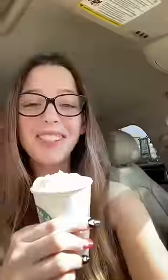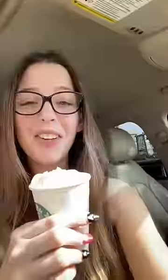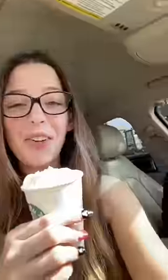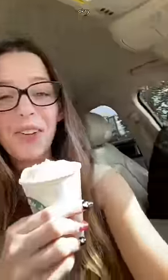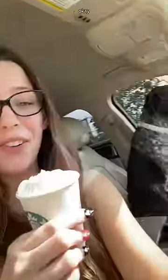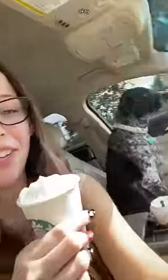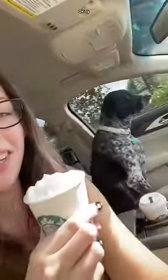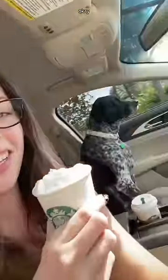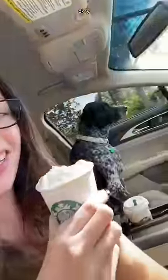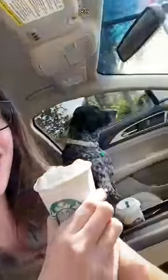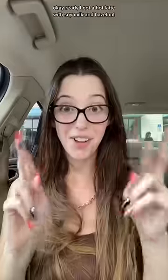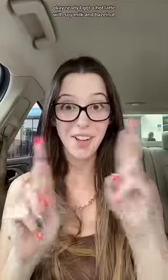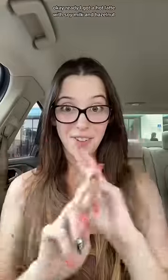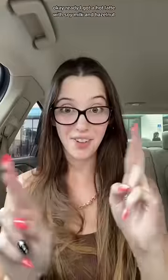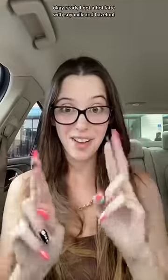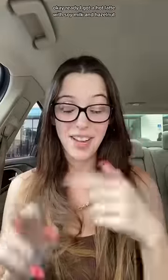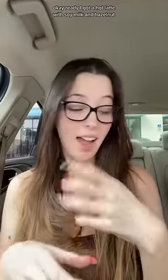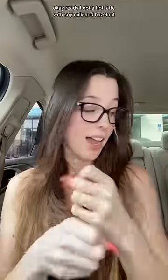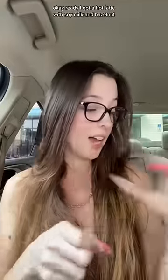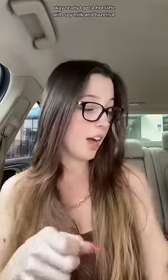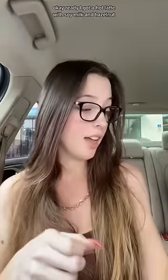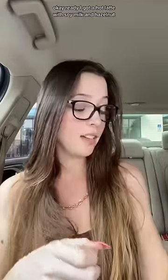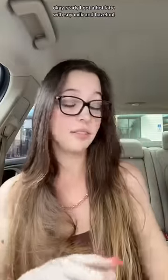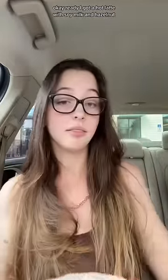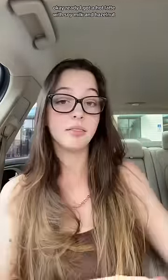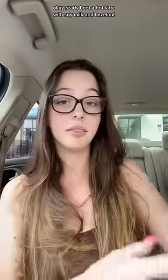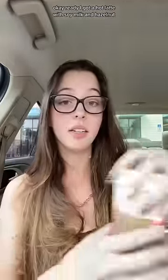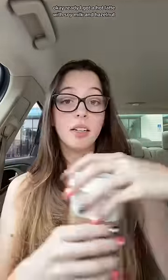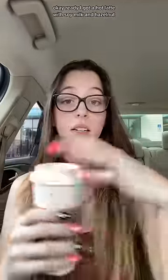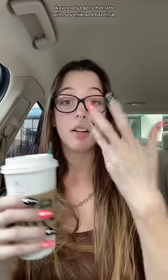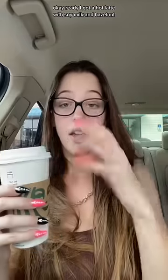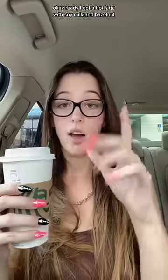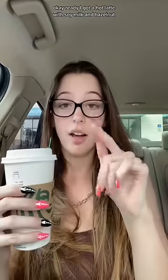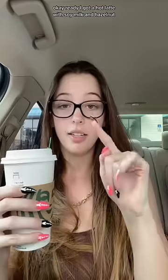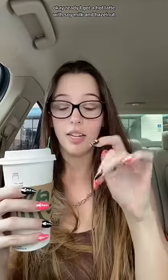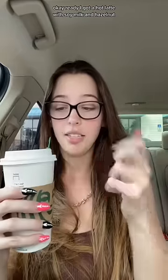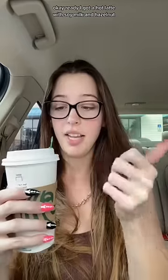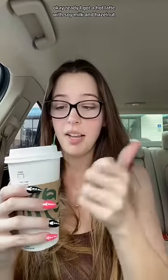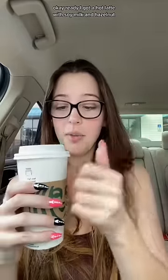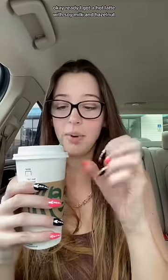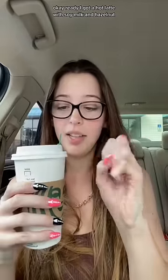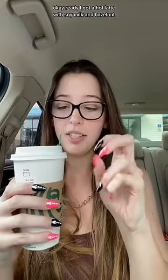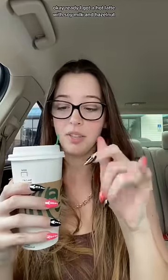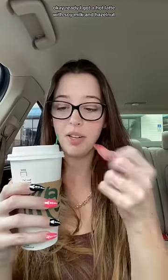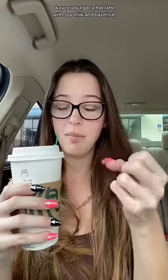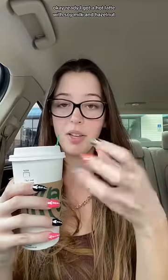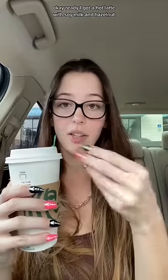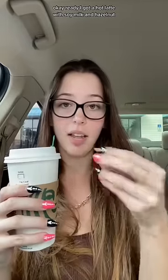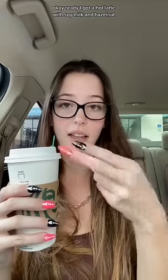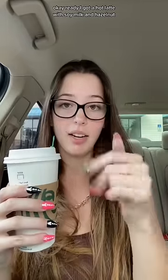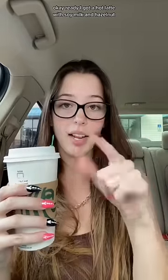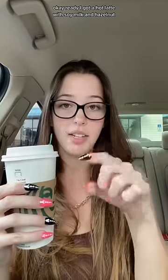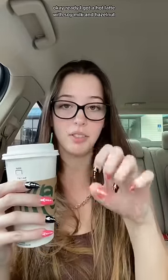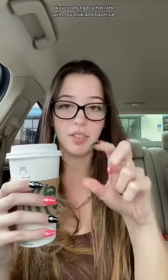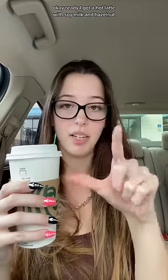Yeah. Oh, goody. Okay, ready? I got a hot latte with soy milk and hazelnut.